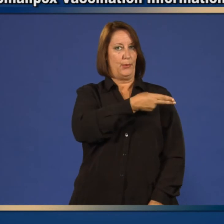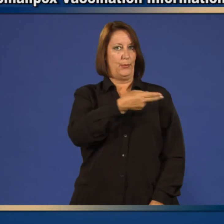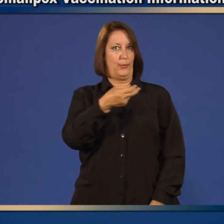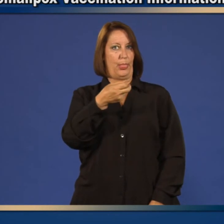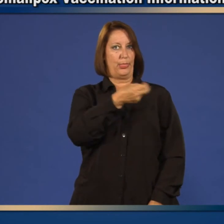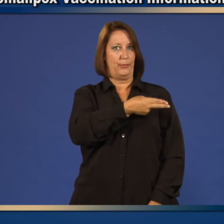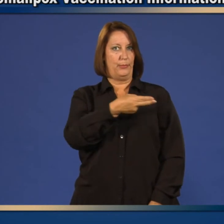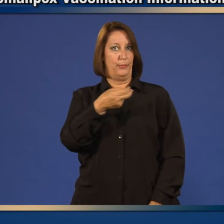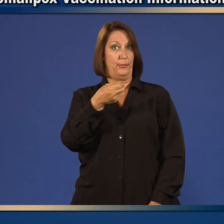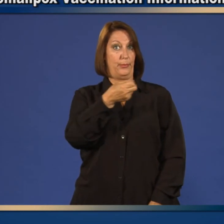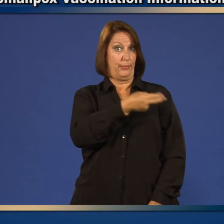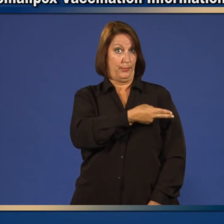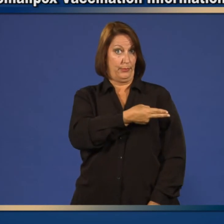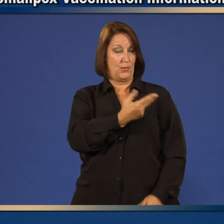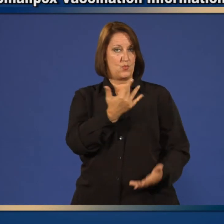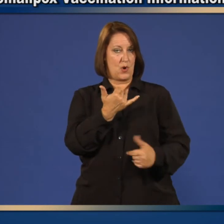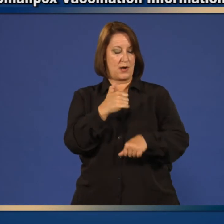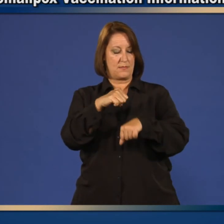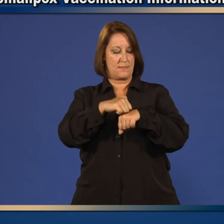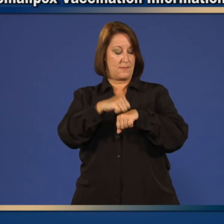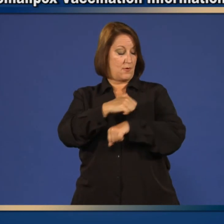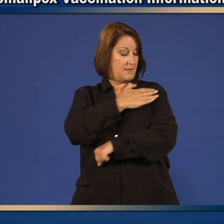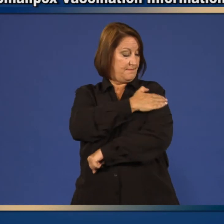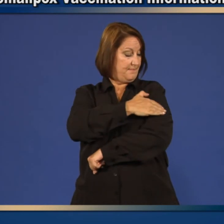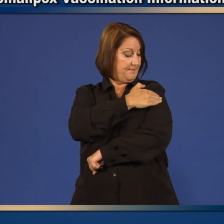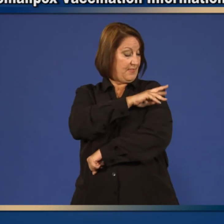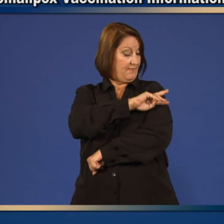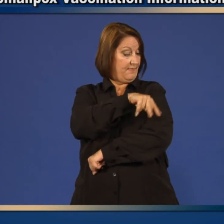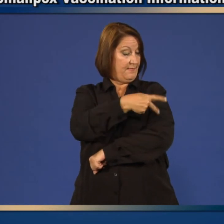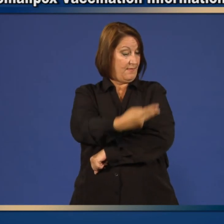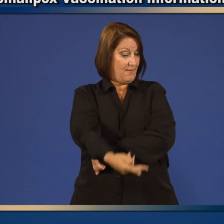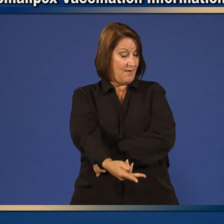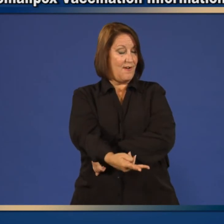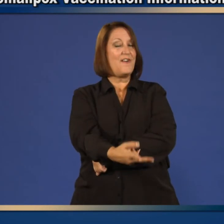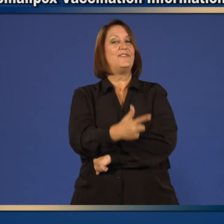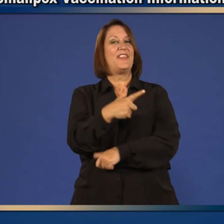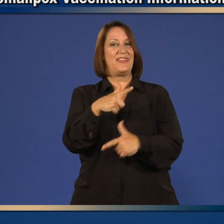be discarded until her scab fully separates.